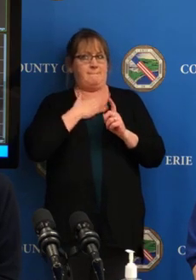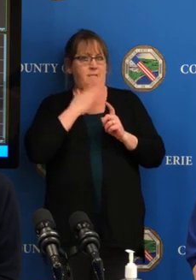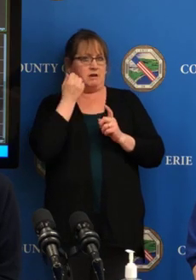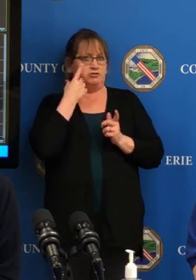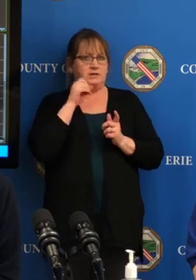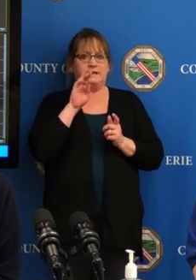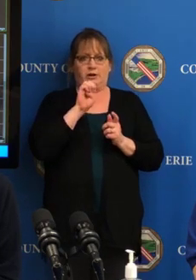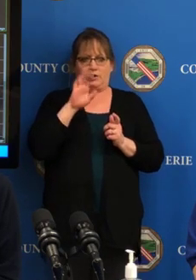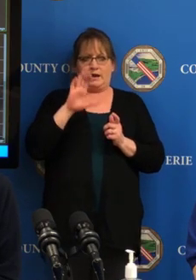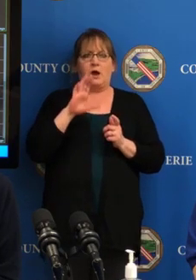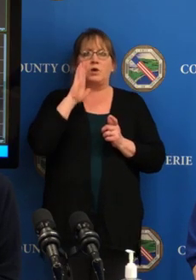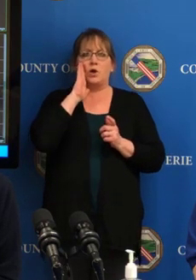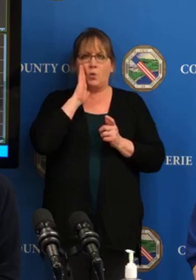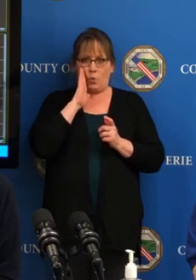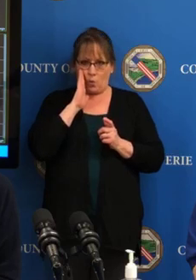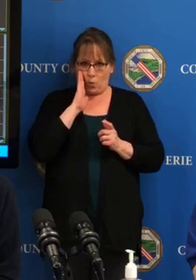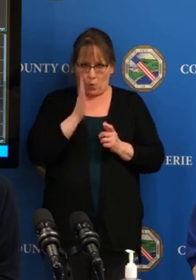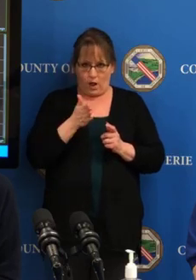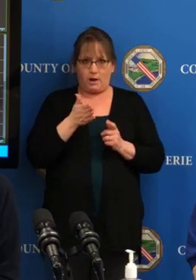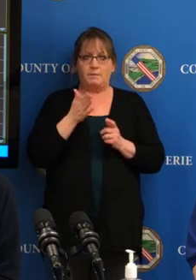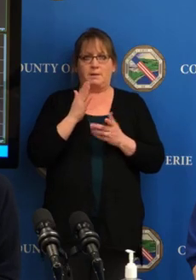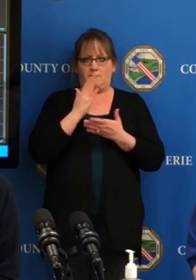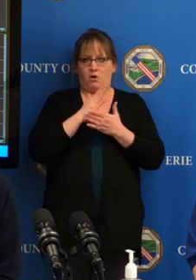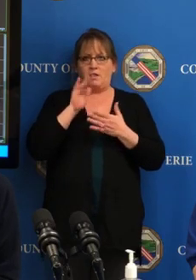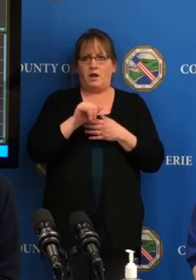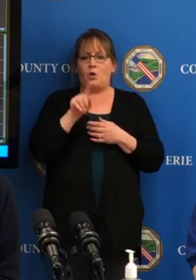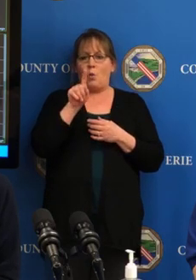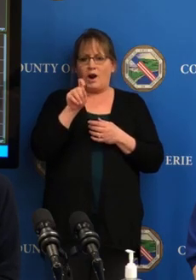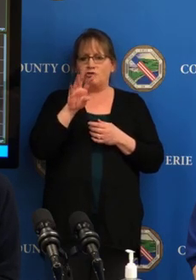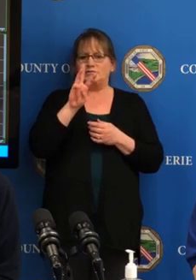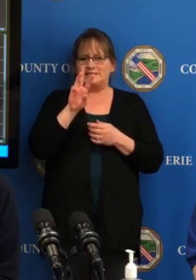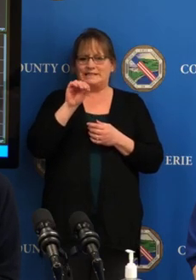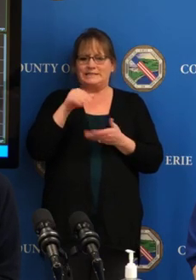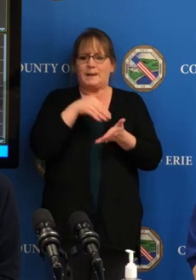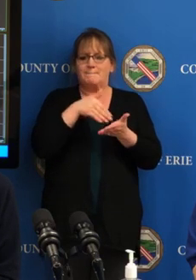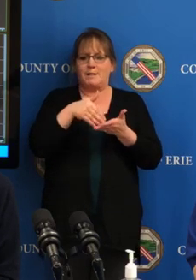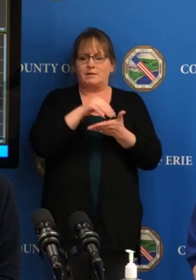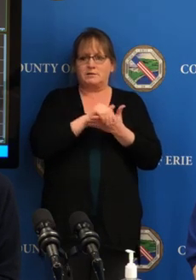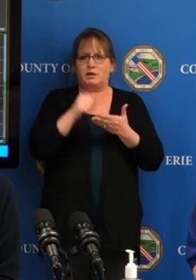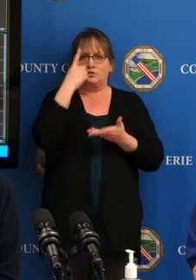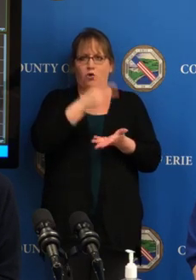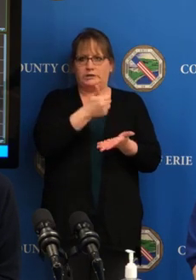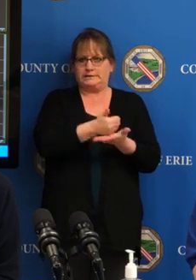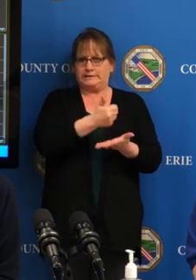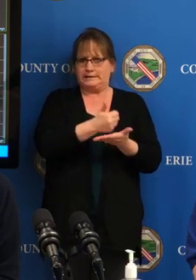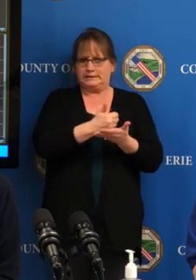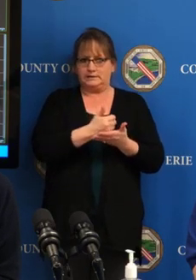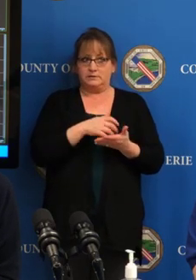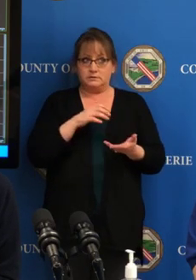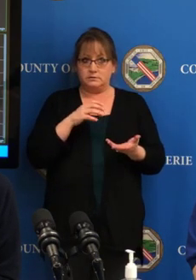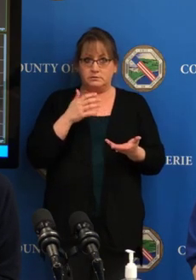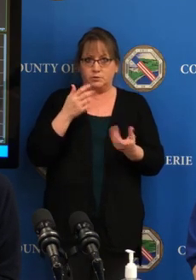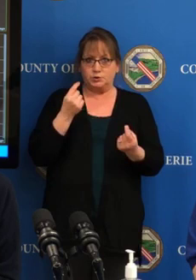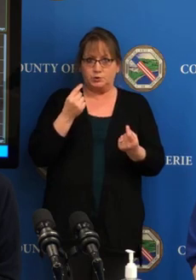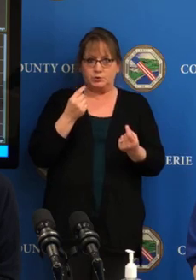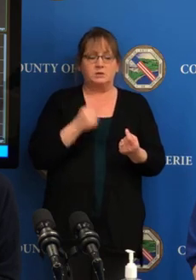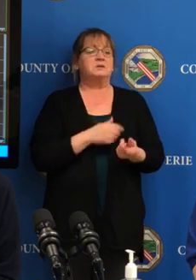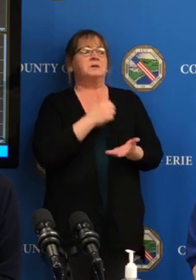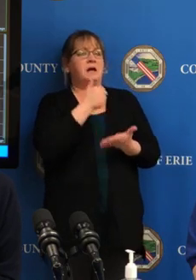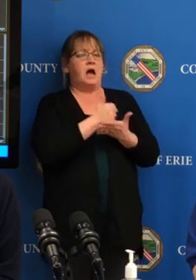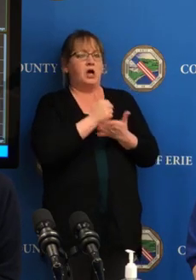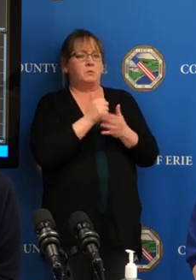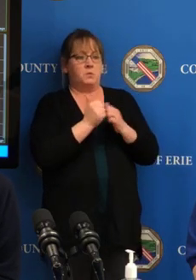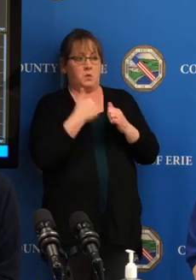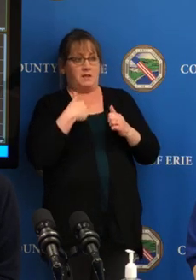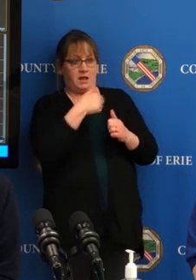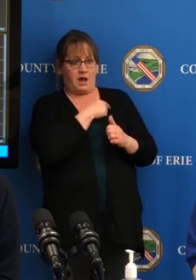package for approximately $160 million of assistance, which is to help us cope with the